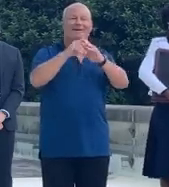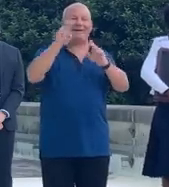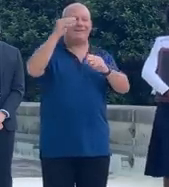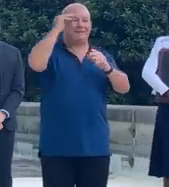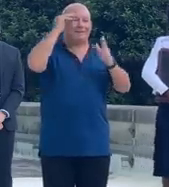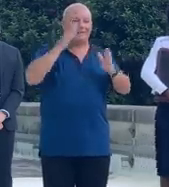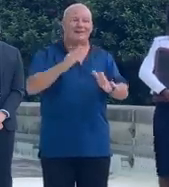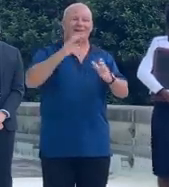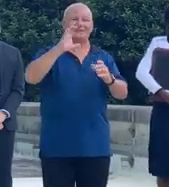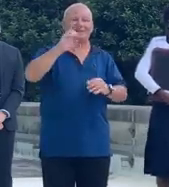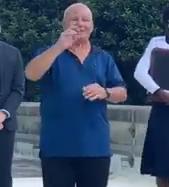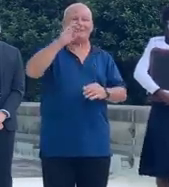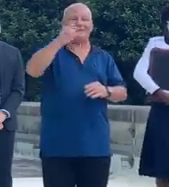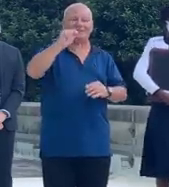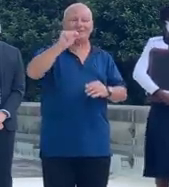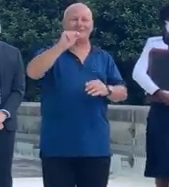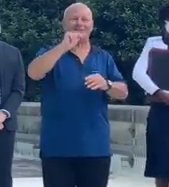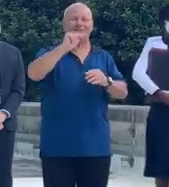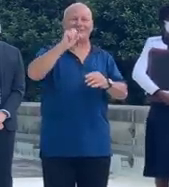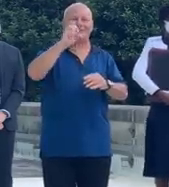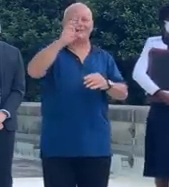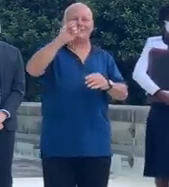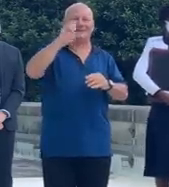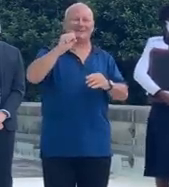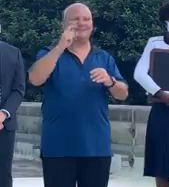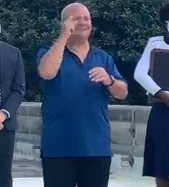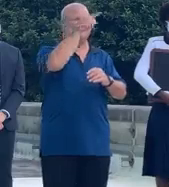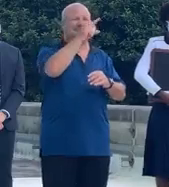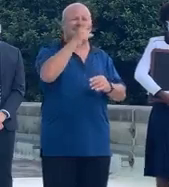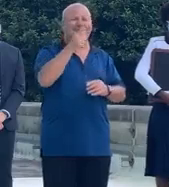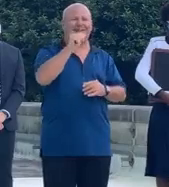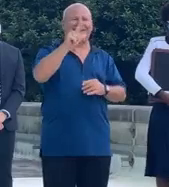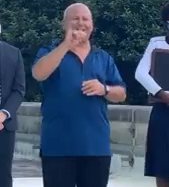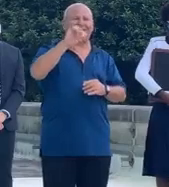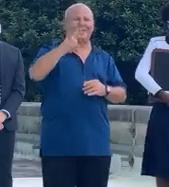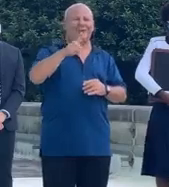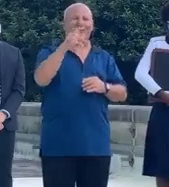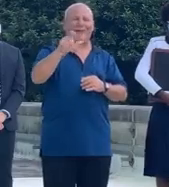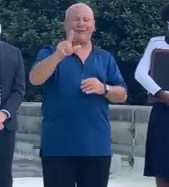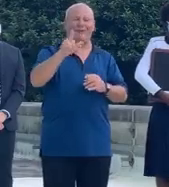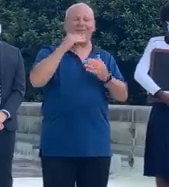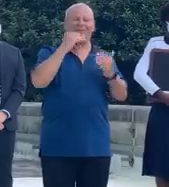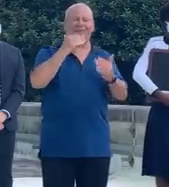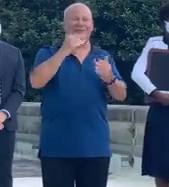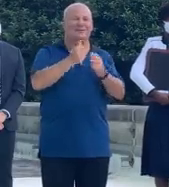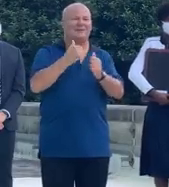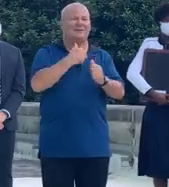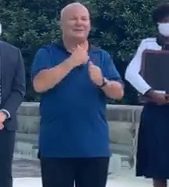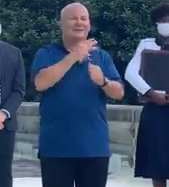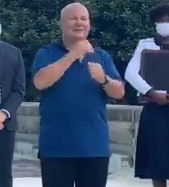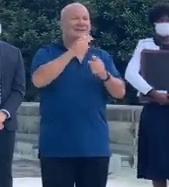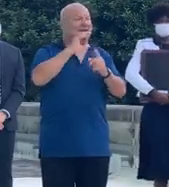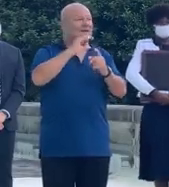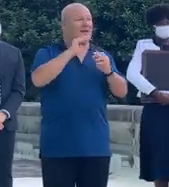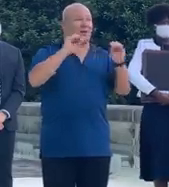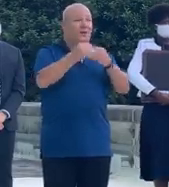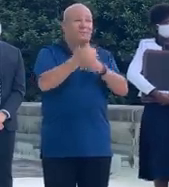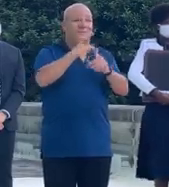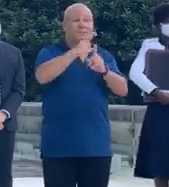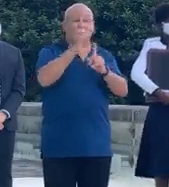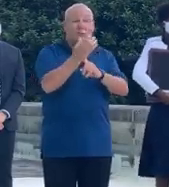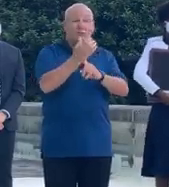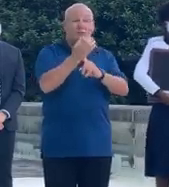Gallier Hall. So good to see you back with us. And I would like to also share the Office of Cultural Economy. We